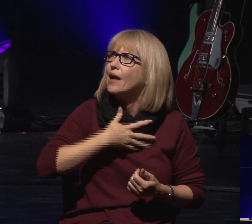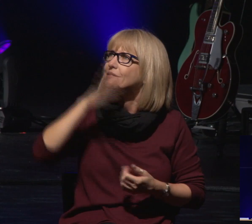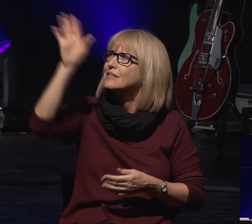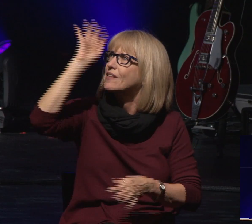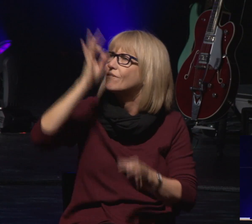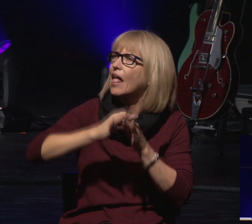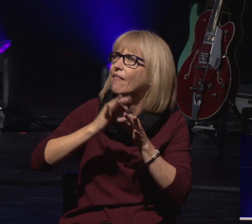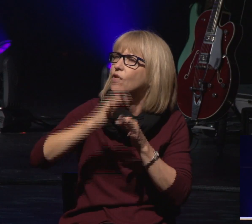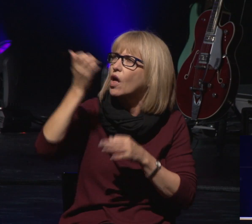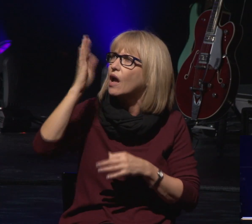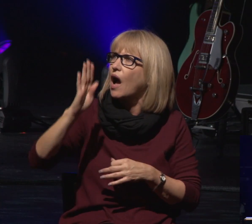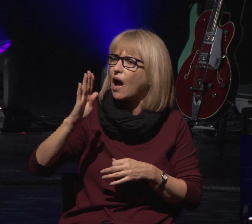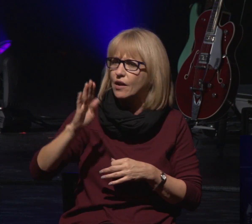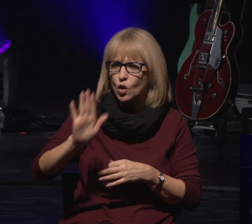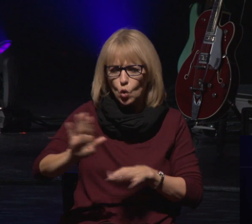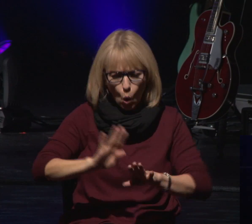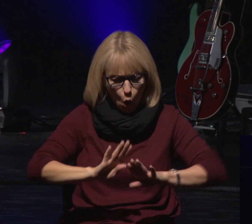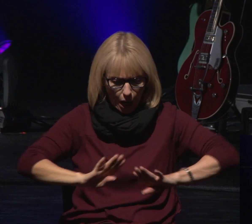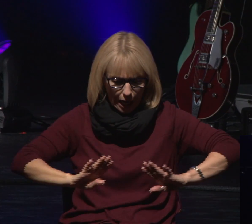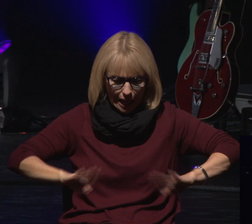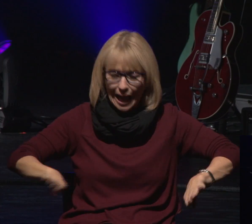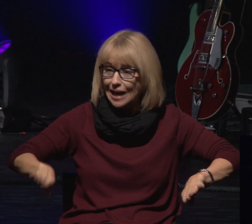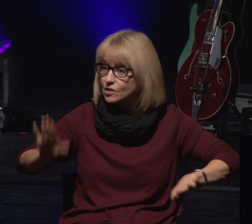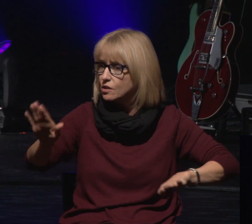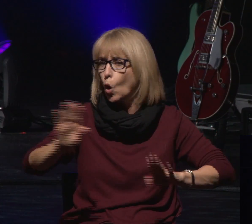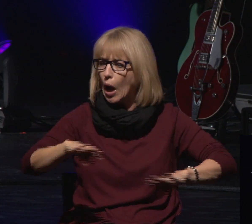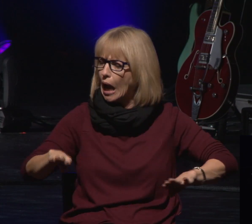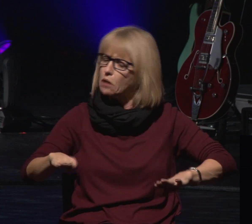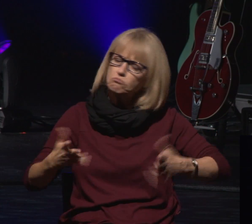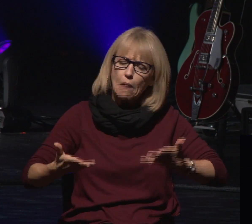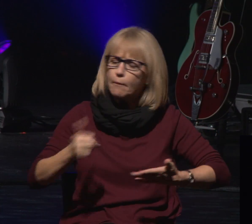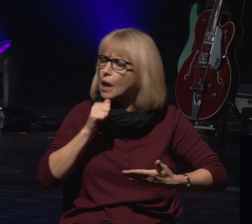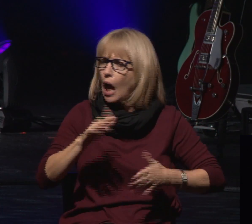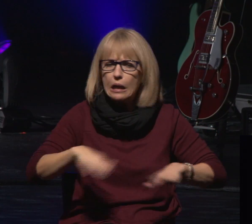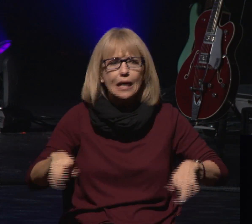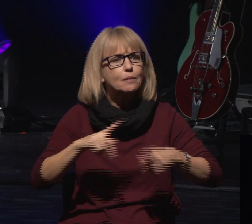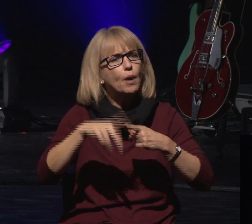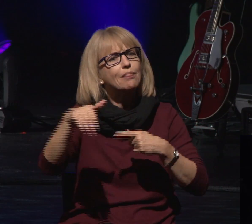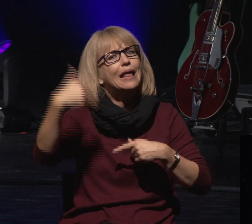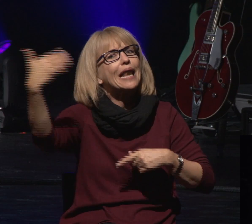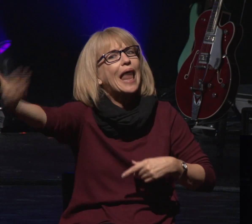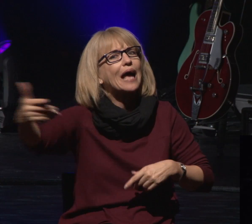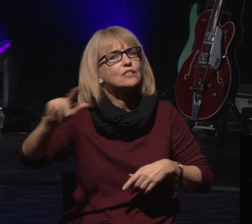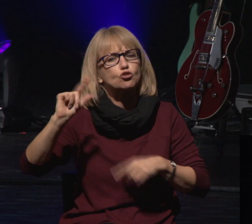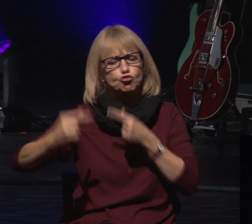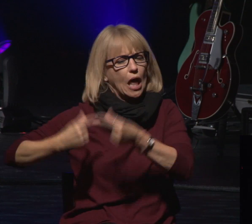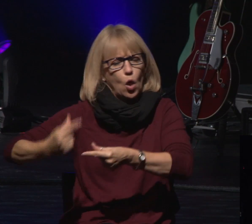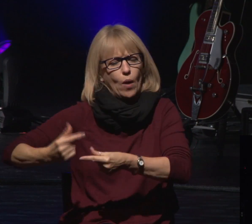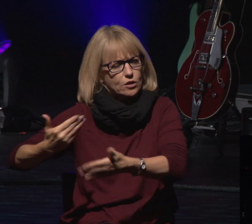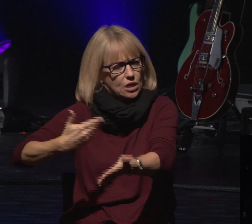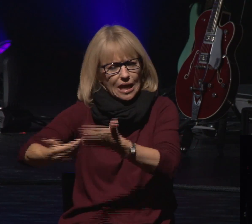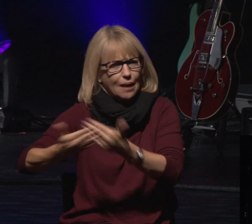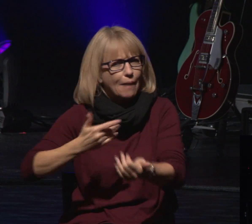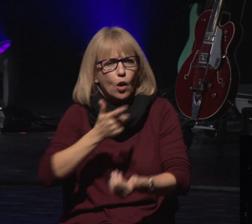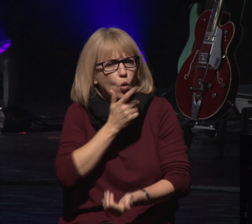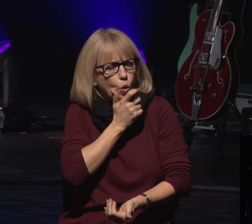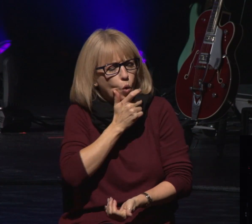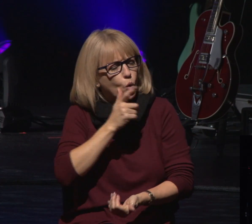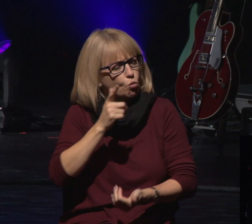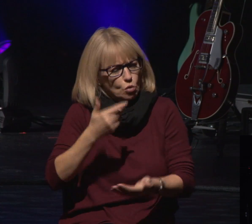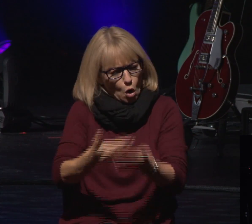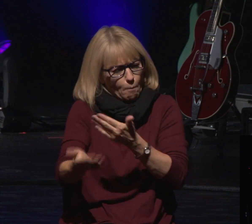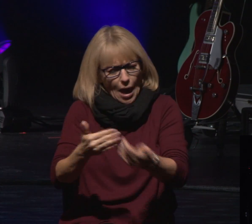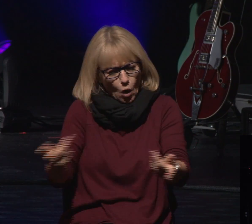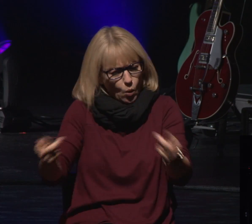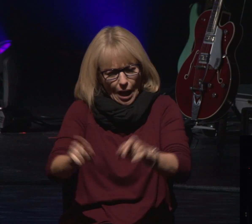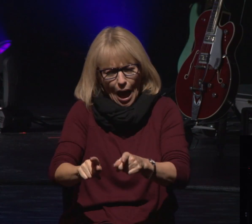that your kids or those that are around you, those that you're influencing, the next generation can look at your life and say, no matter what came in his life, no matter